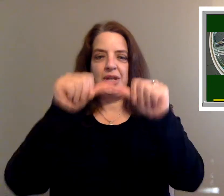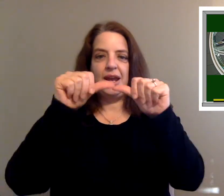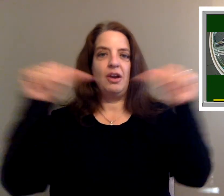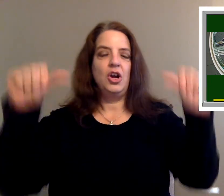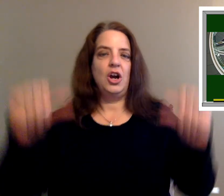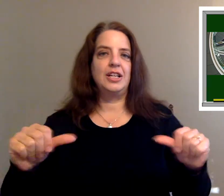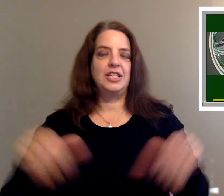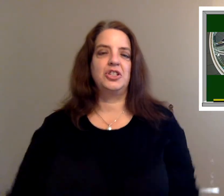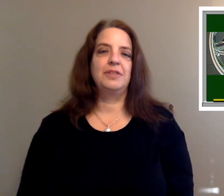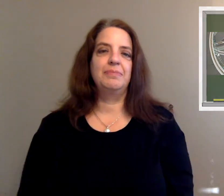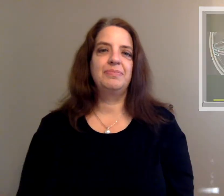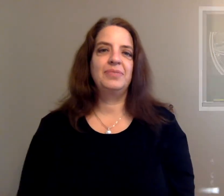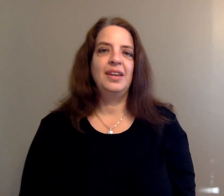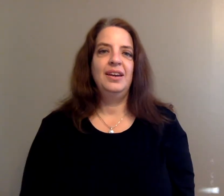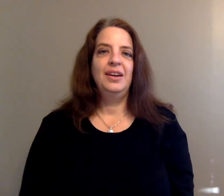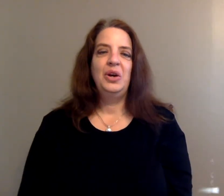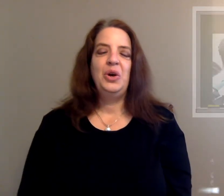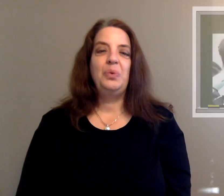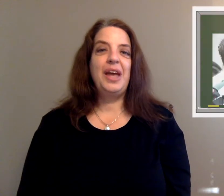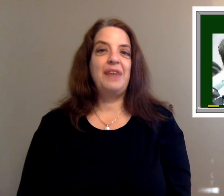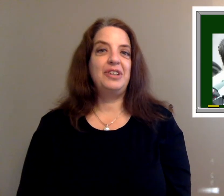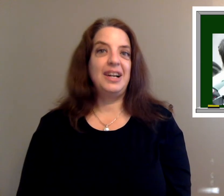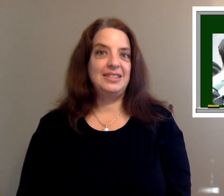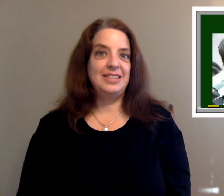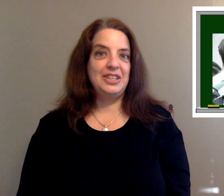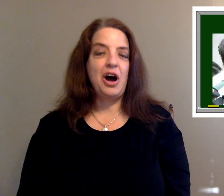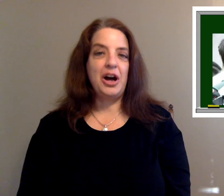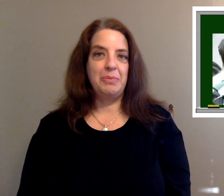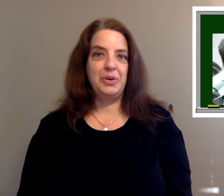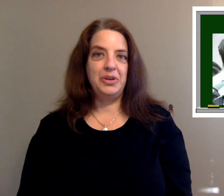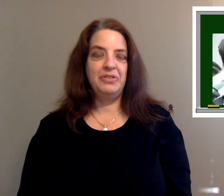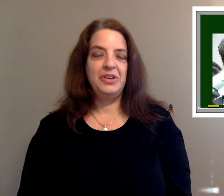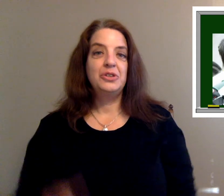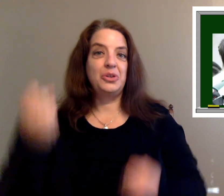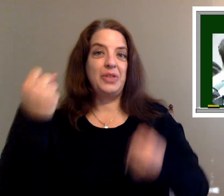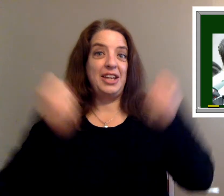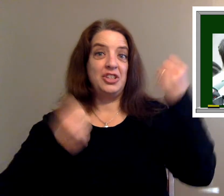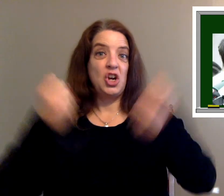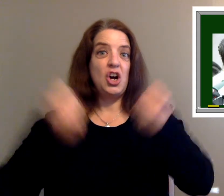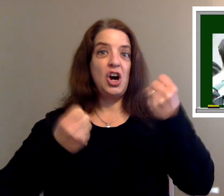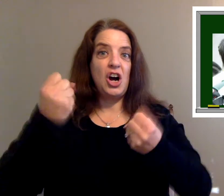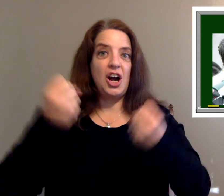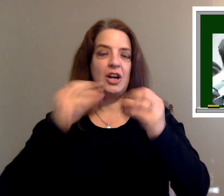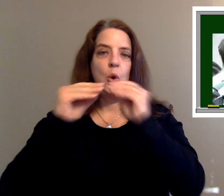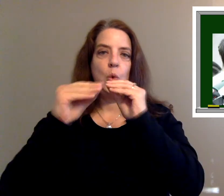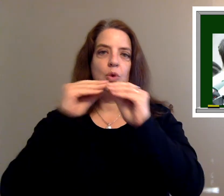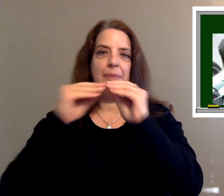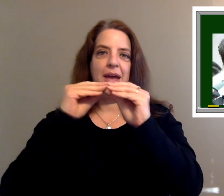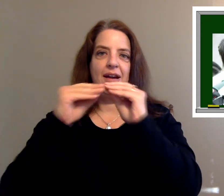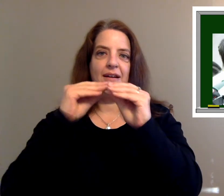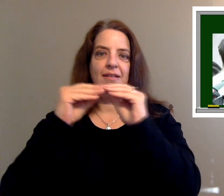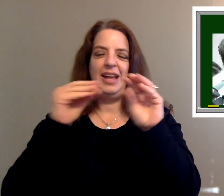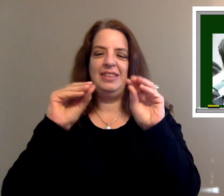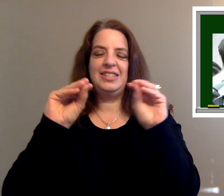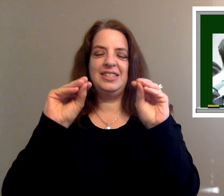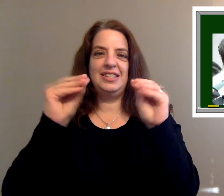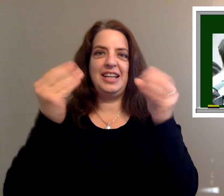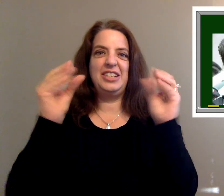A, architecture. We have classes in automotive. So that is car repair. And this is the sign to